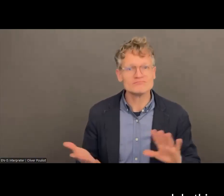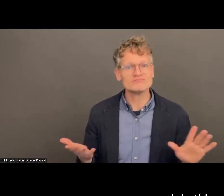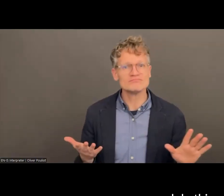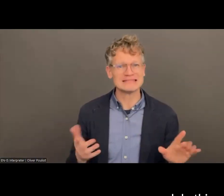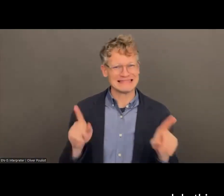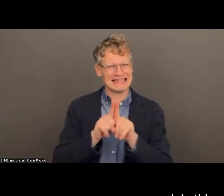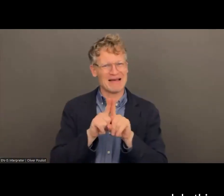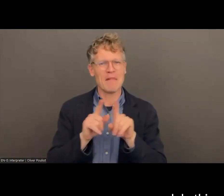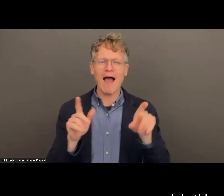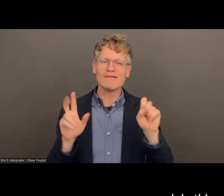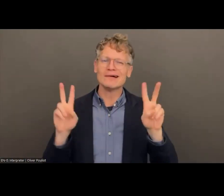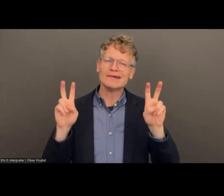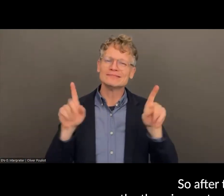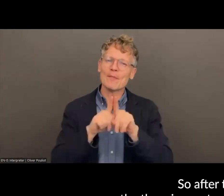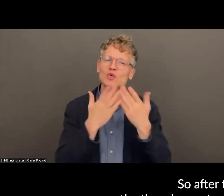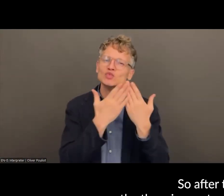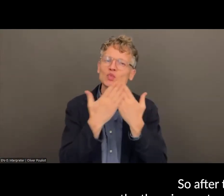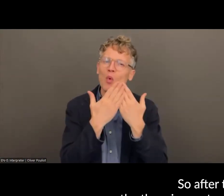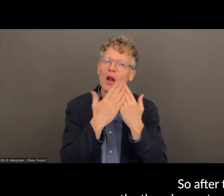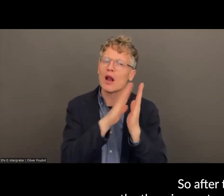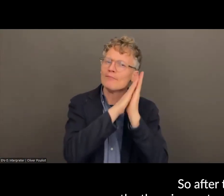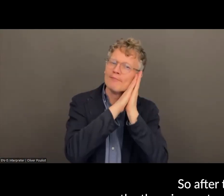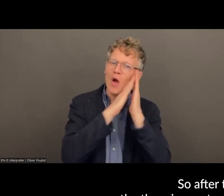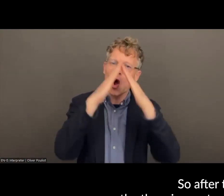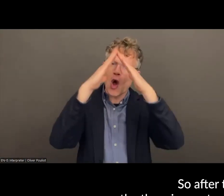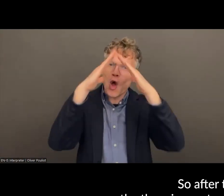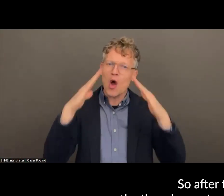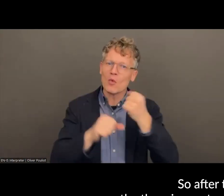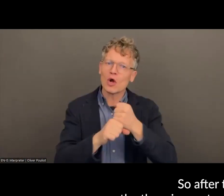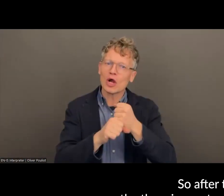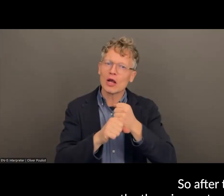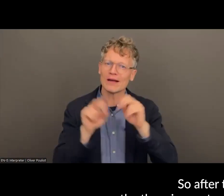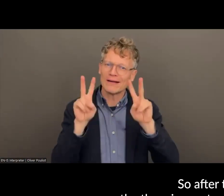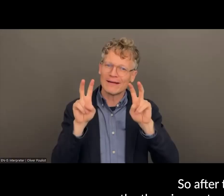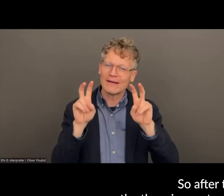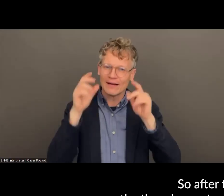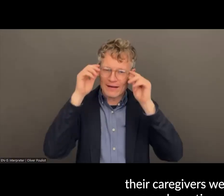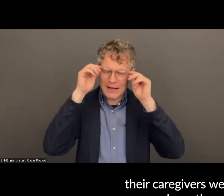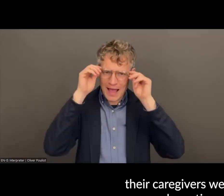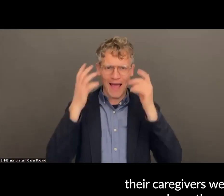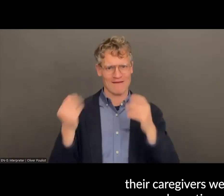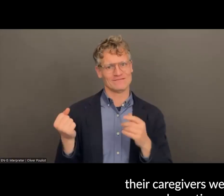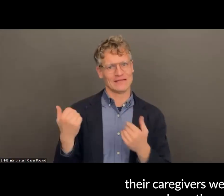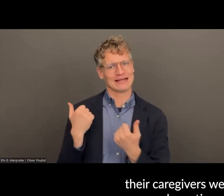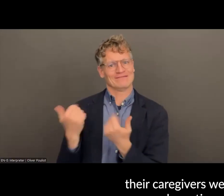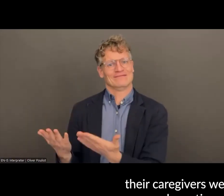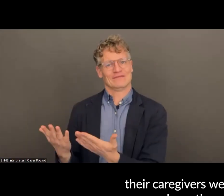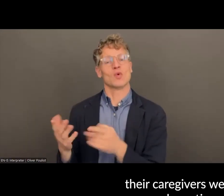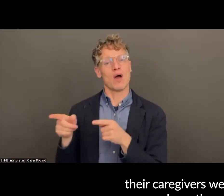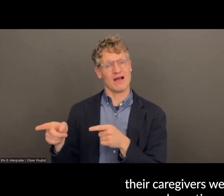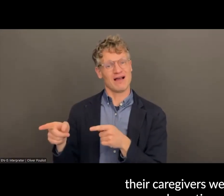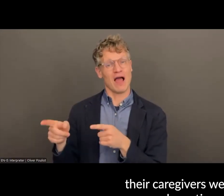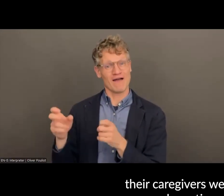go and do this, go and practice this. So after the training, the micro entrepreneurs together with their caregivers were given